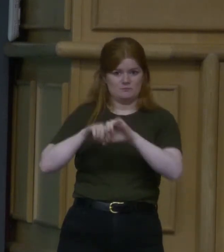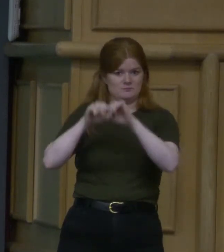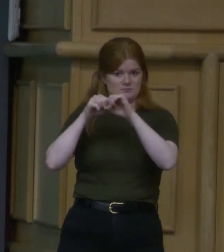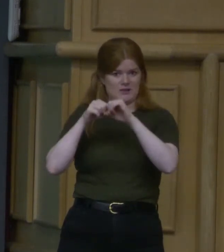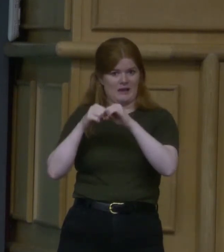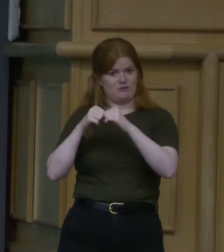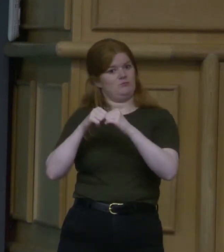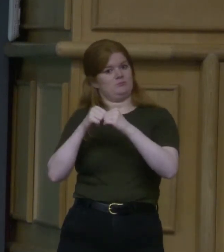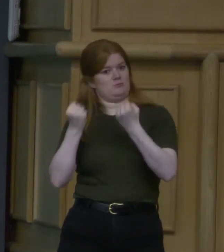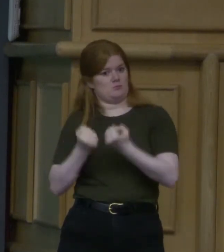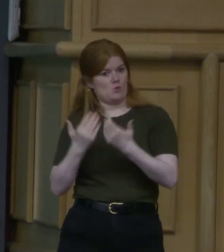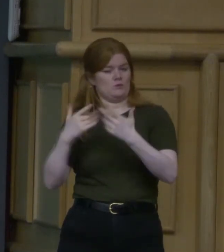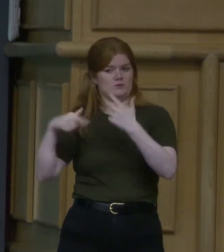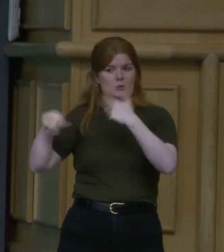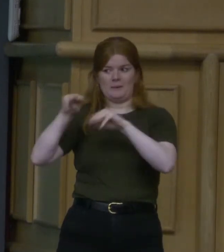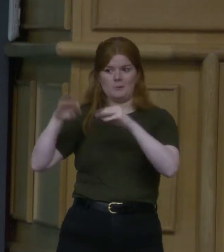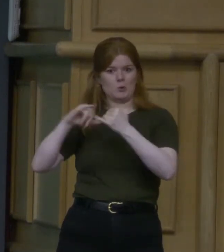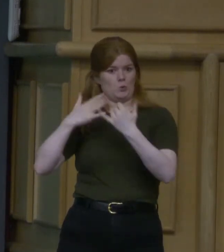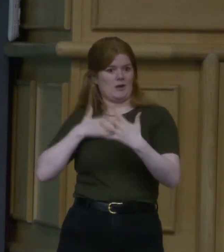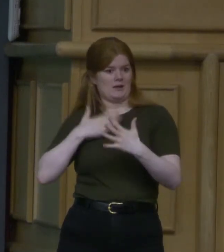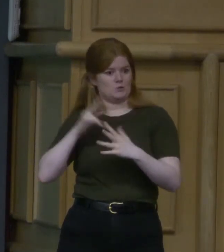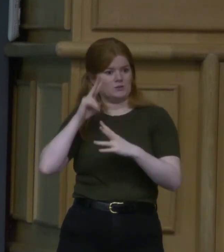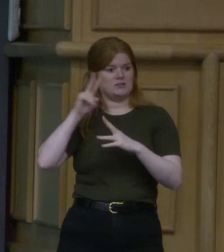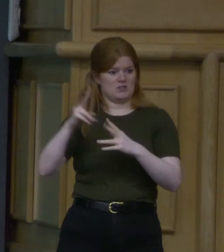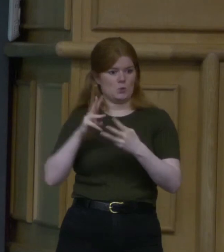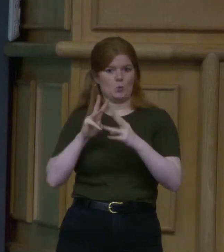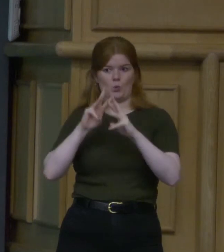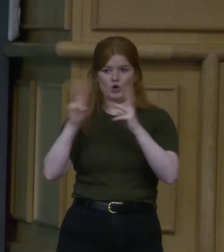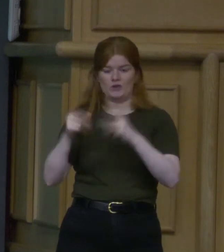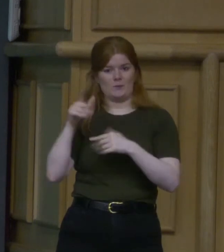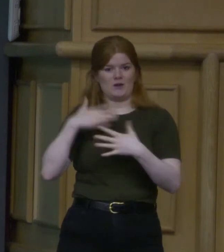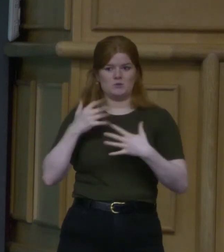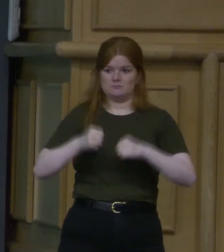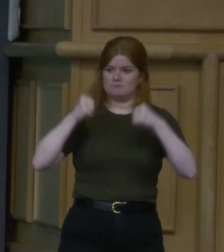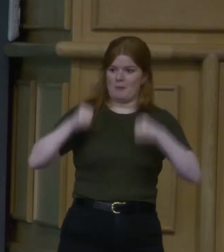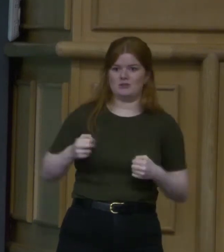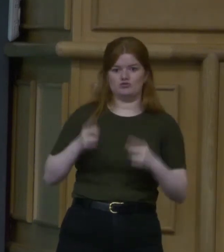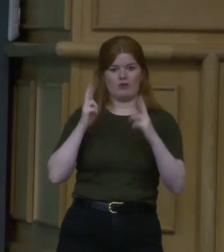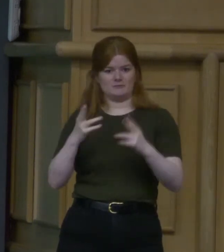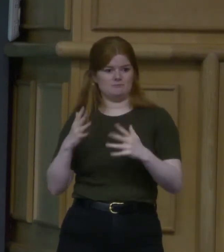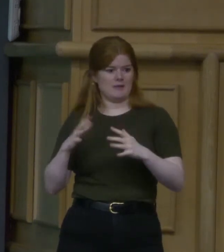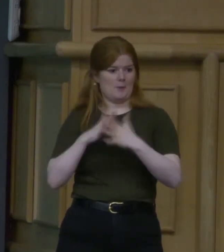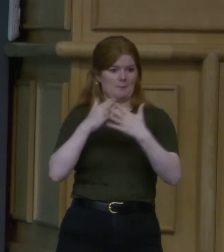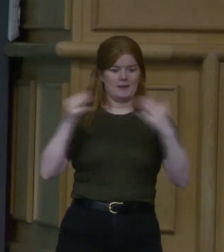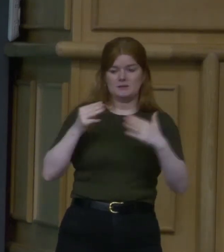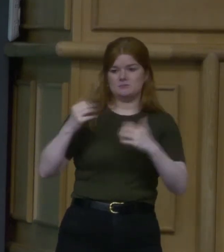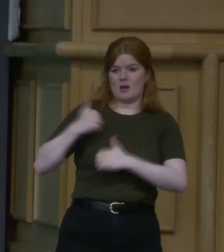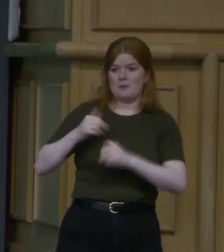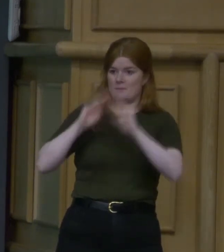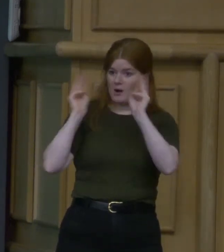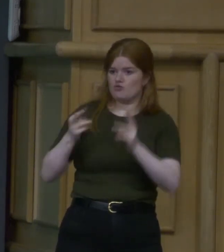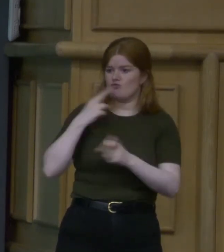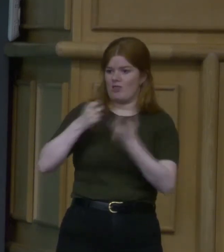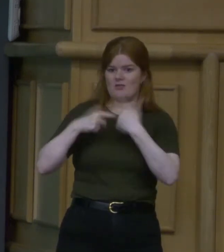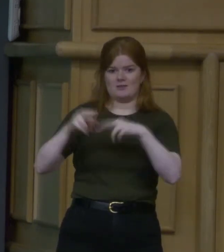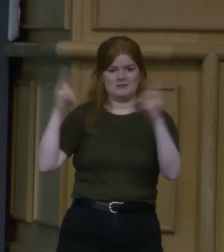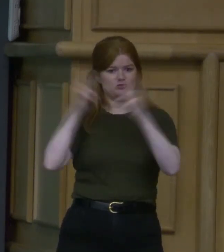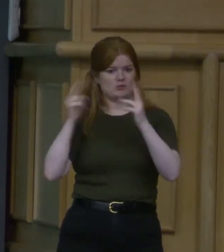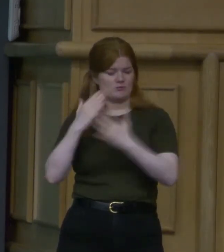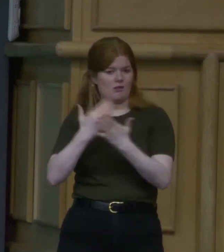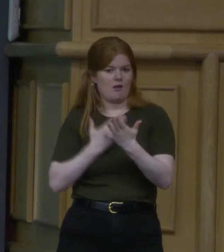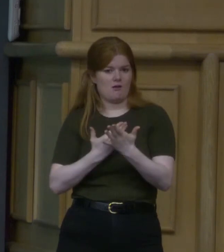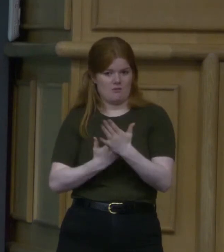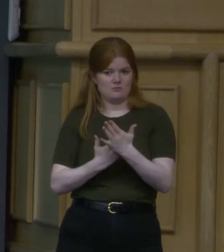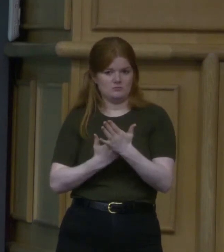would like to see a world where might is right, and that size and military power, rather than international